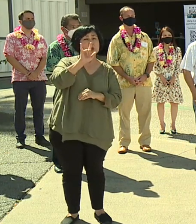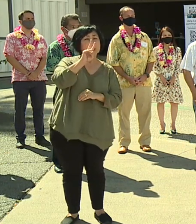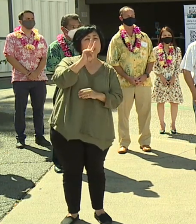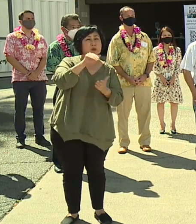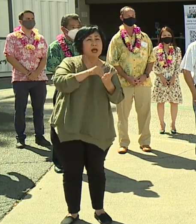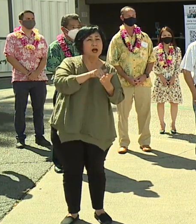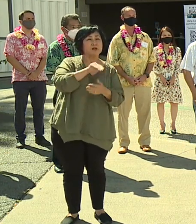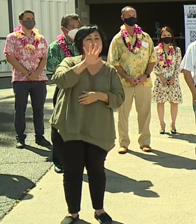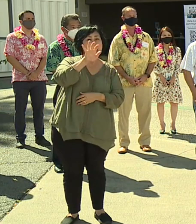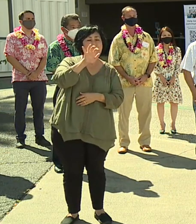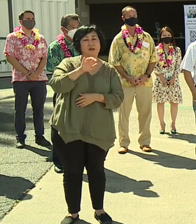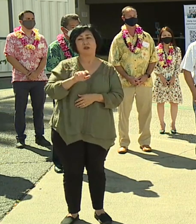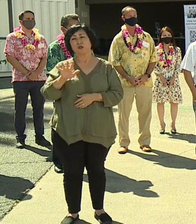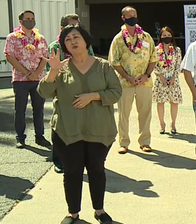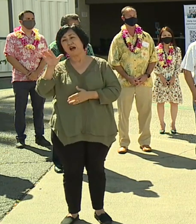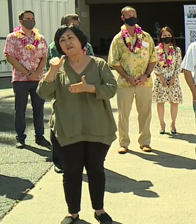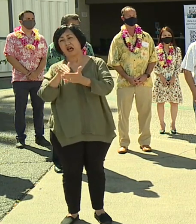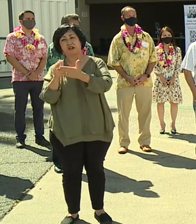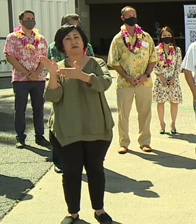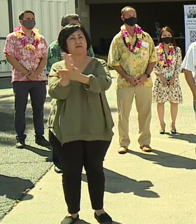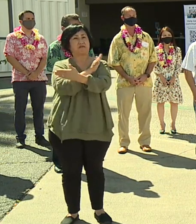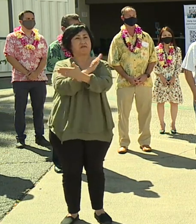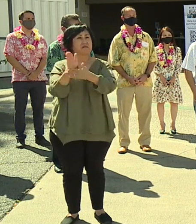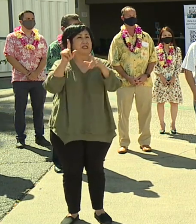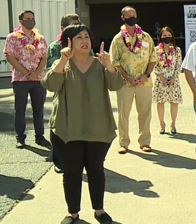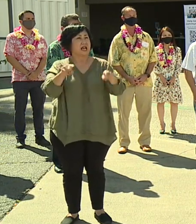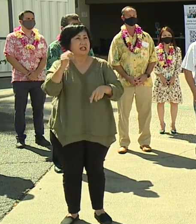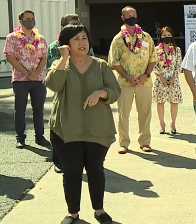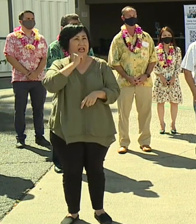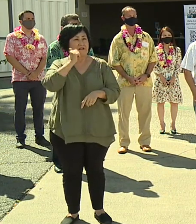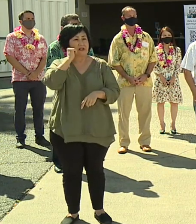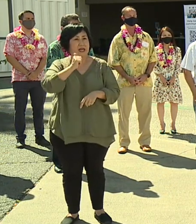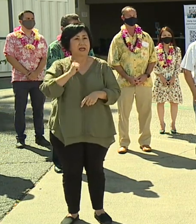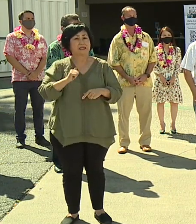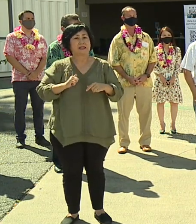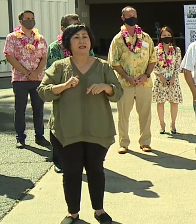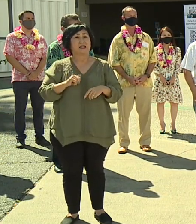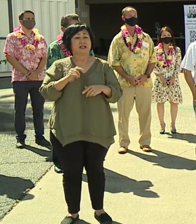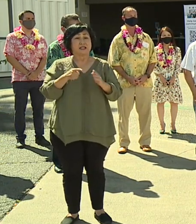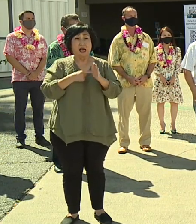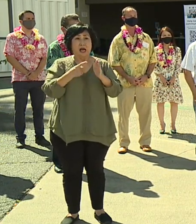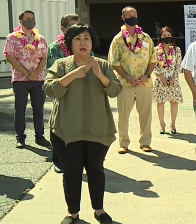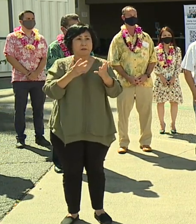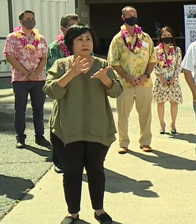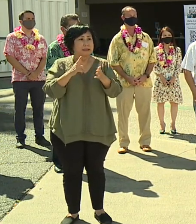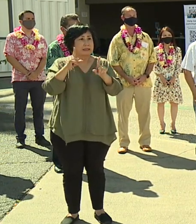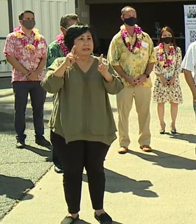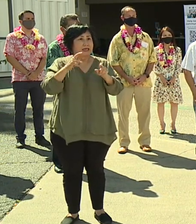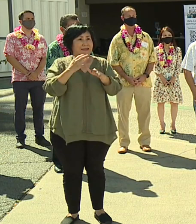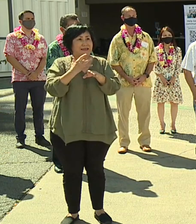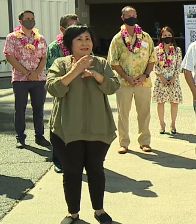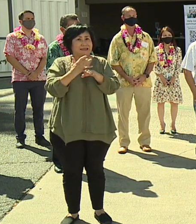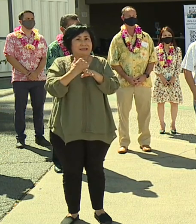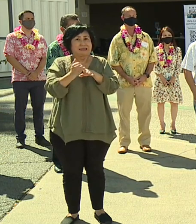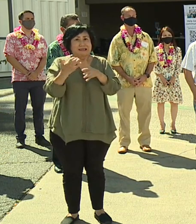2,500 and 5,000 tests per day. And you start to max out our lab capacity. Long